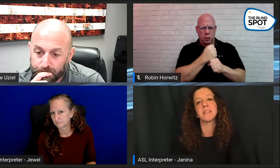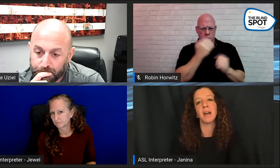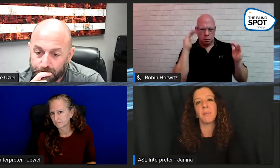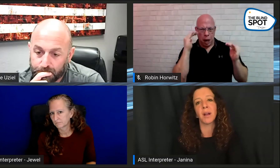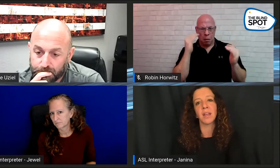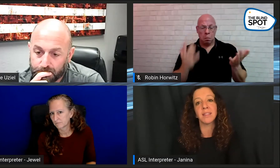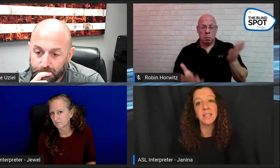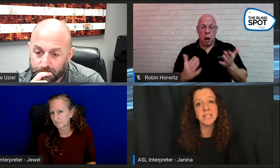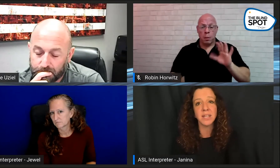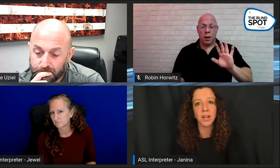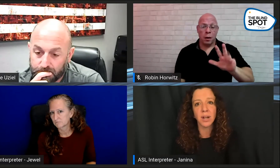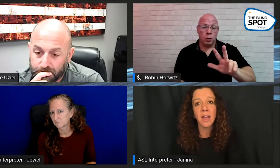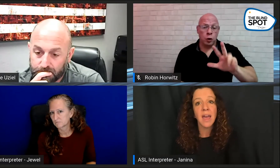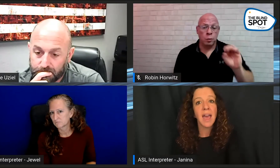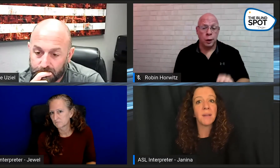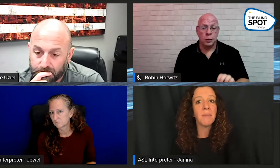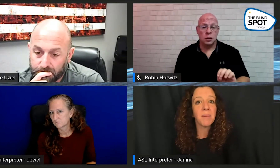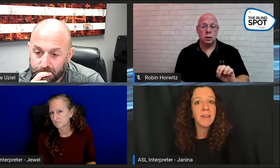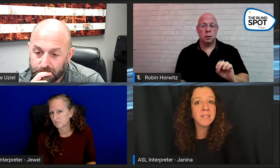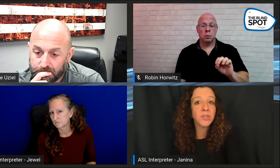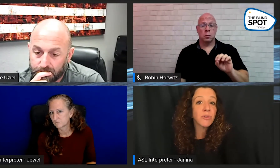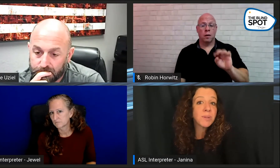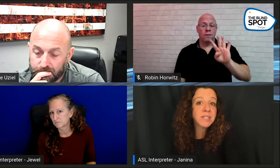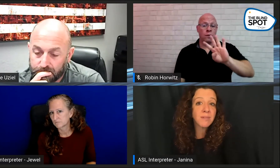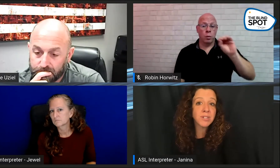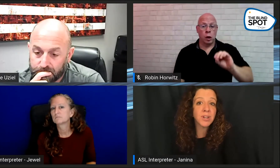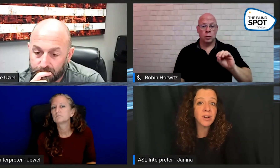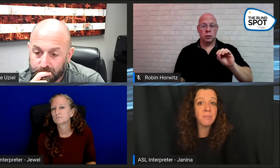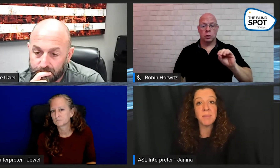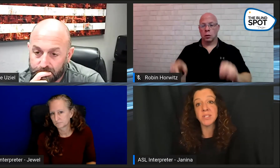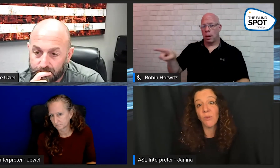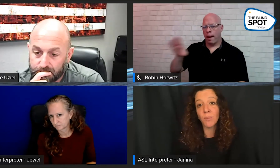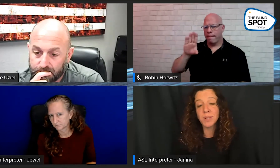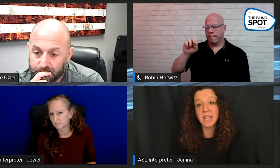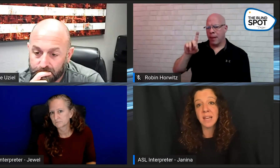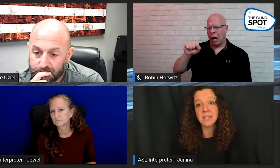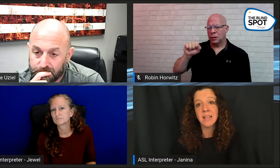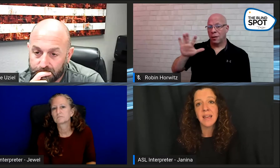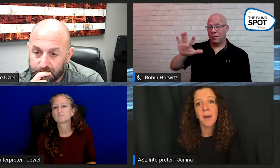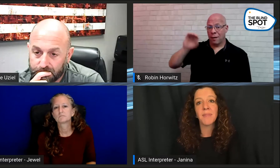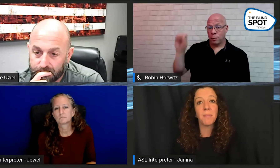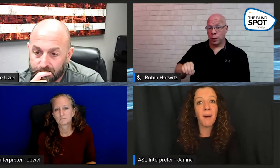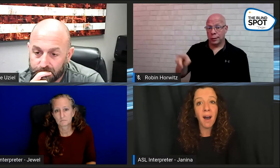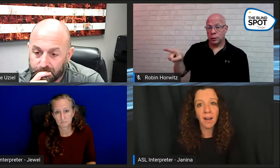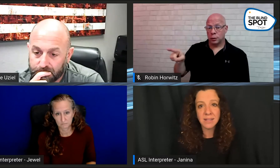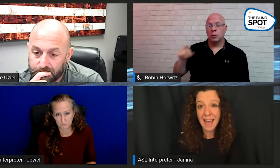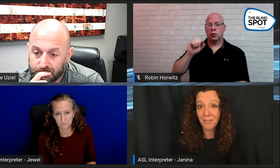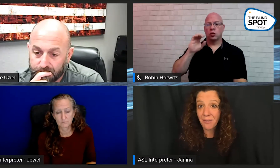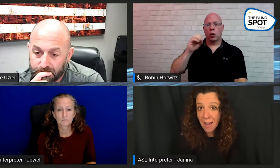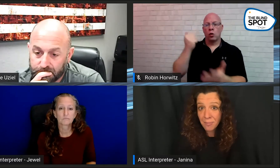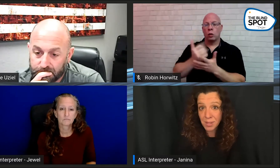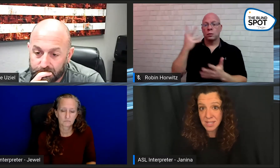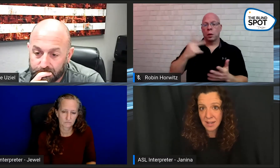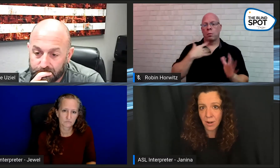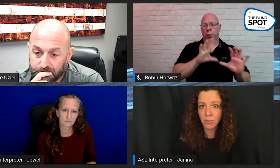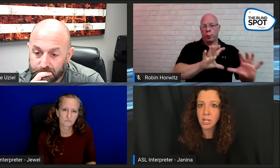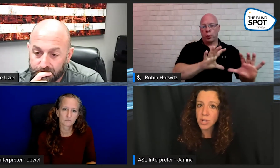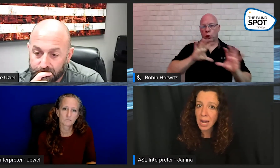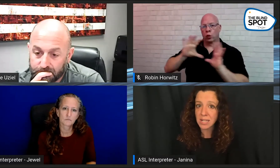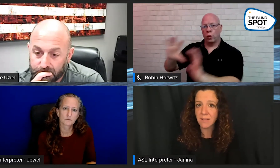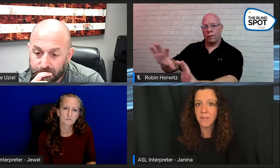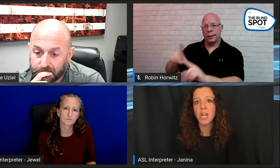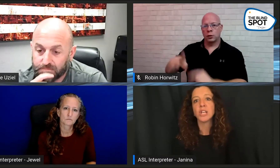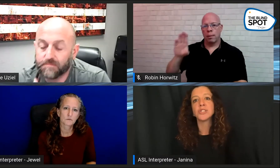return from the stock market this year, and maybe it's a 3% return, maybe it's 4%, but the bonds at 5% are